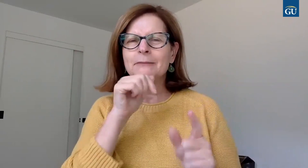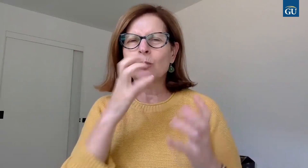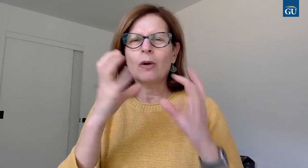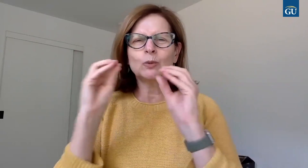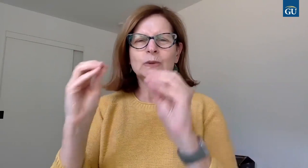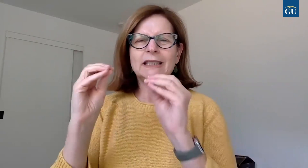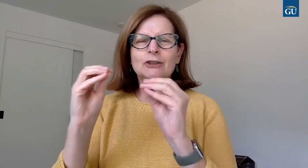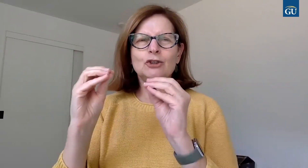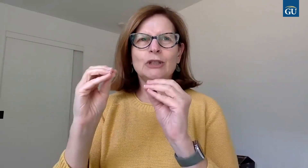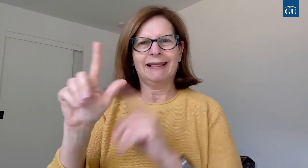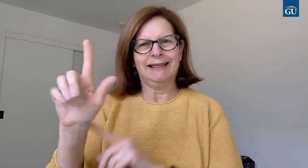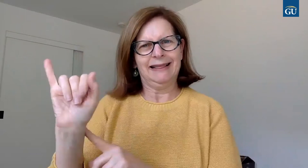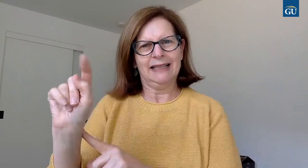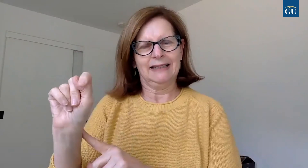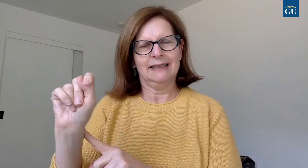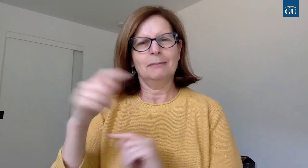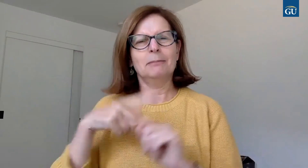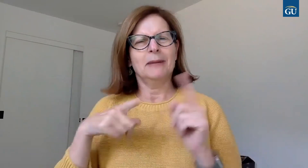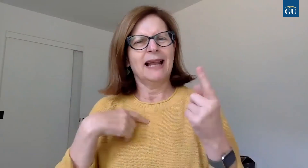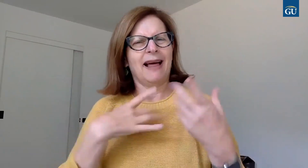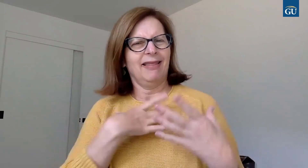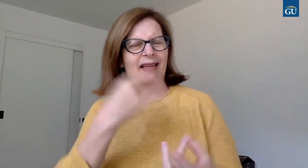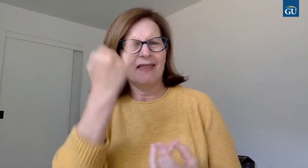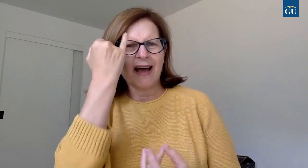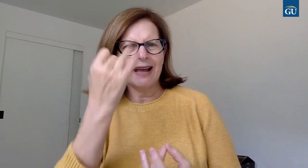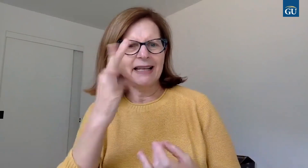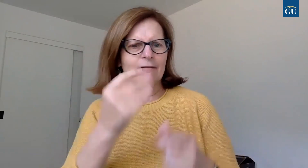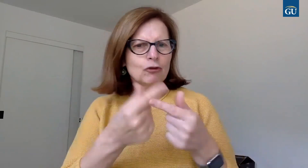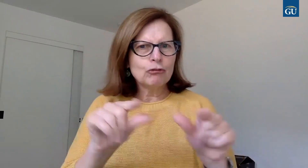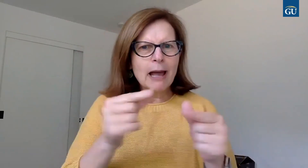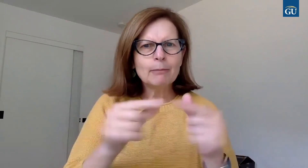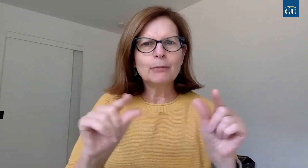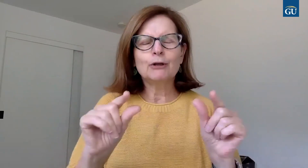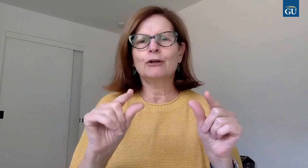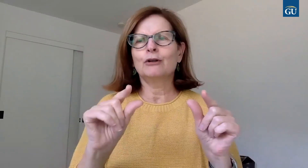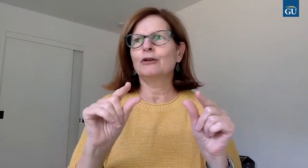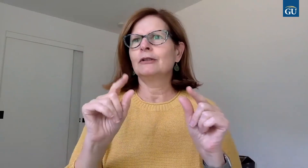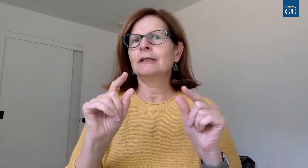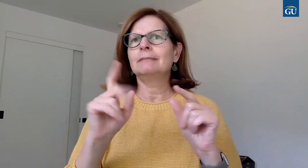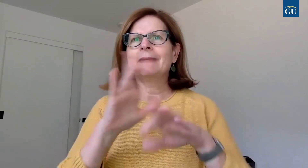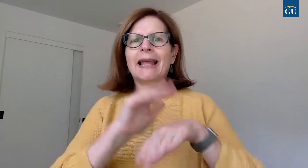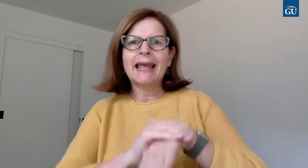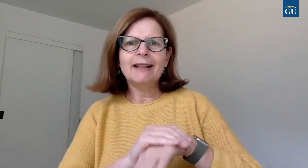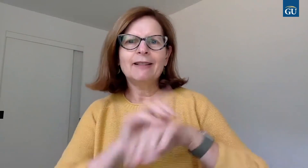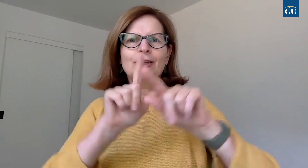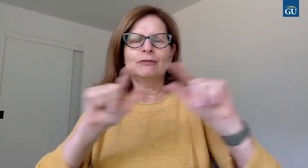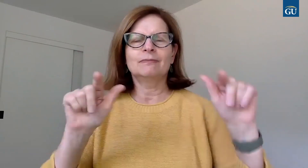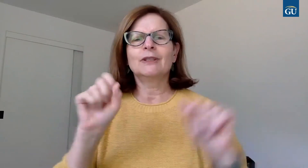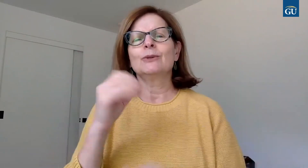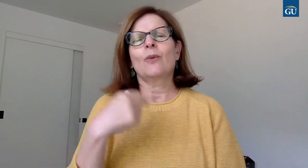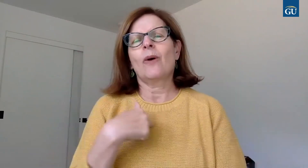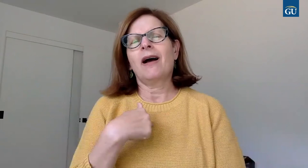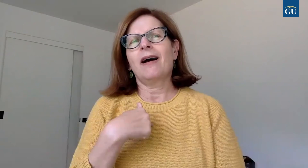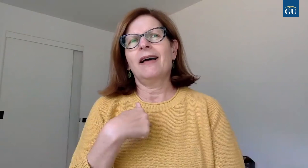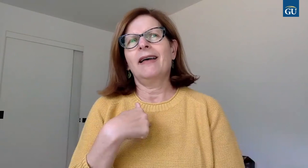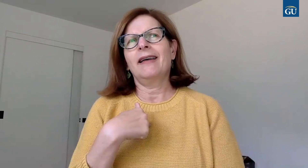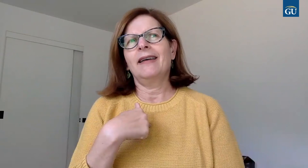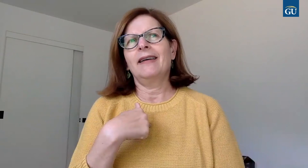teach literature. I liked the concepts of grammar, English, and all. So, I wanted to do something like